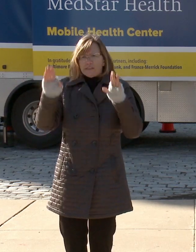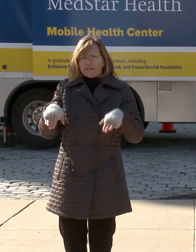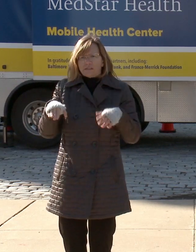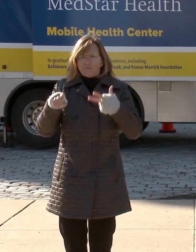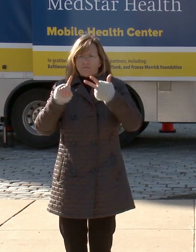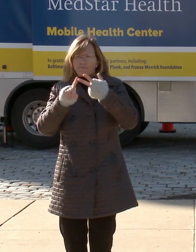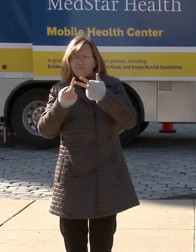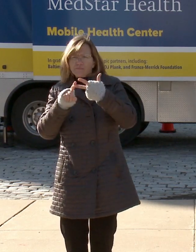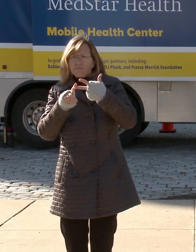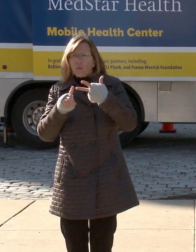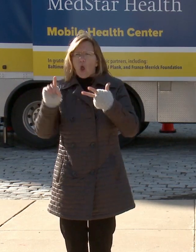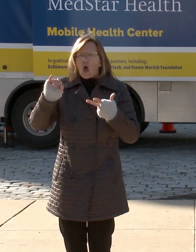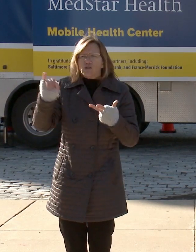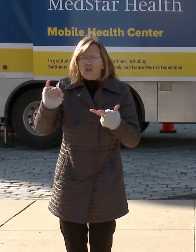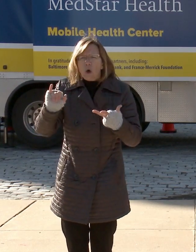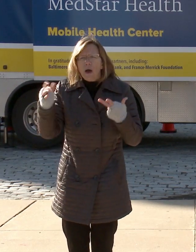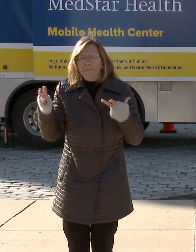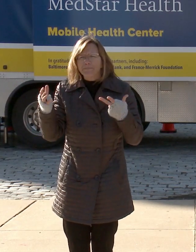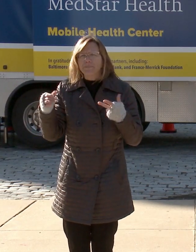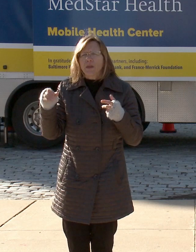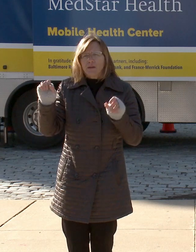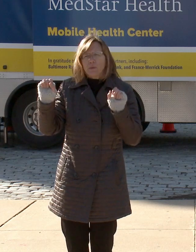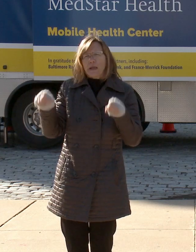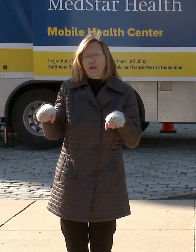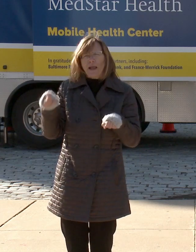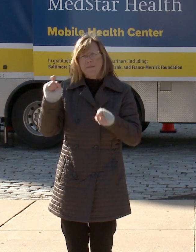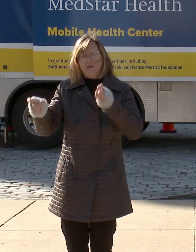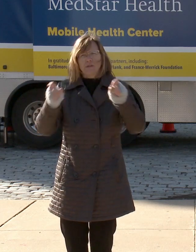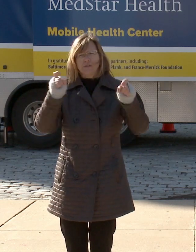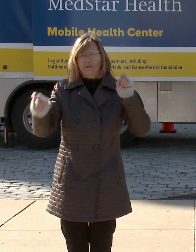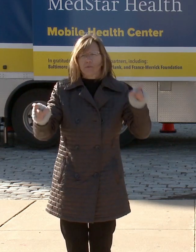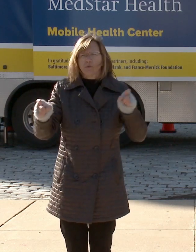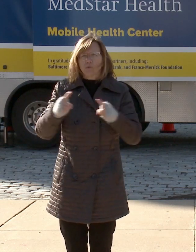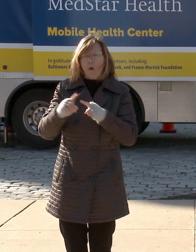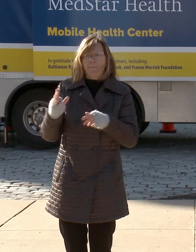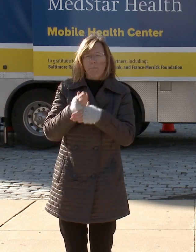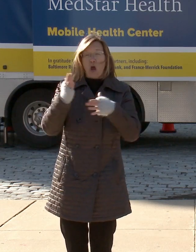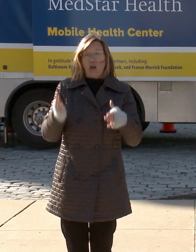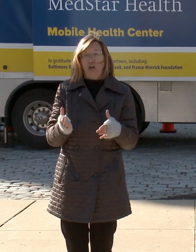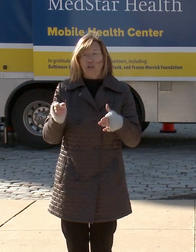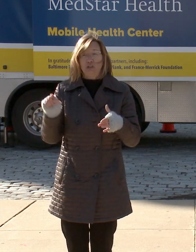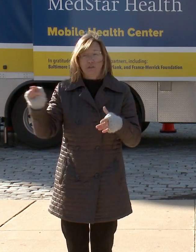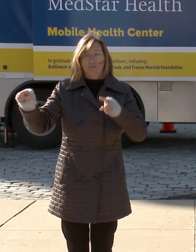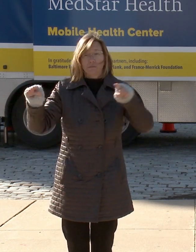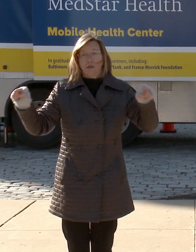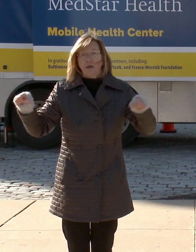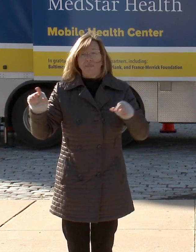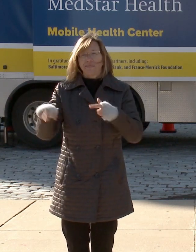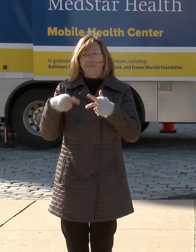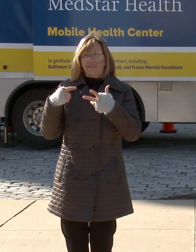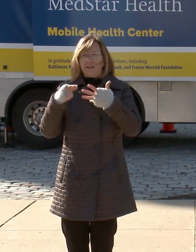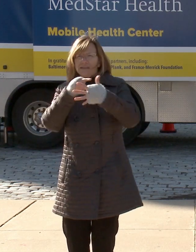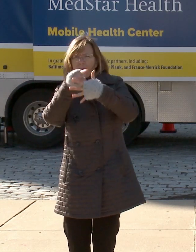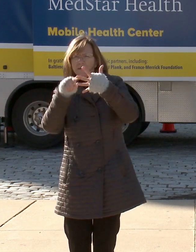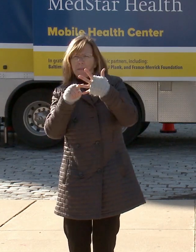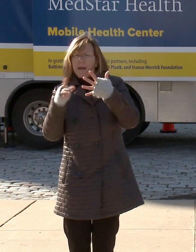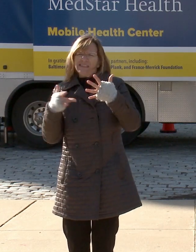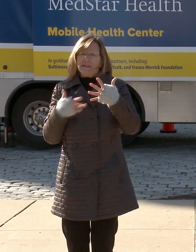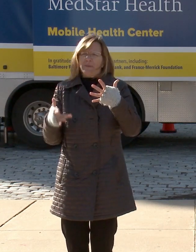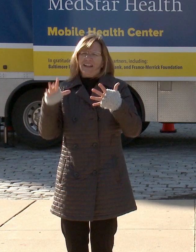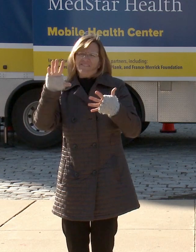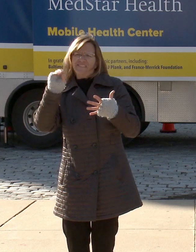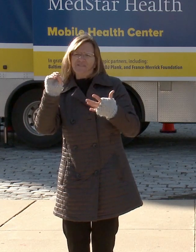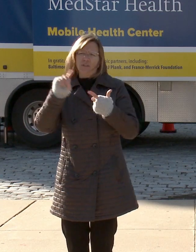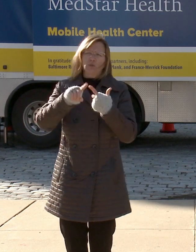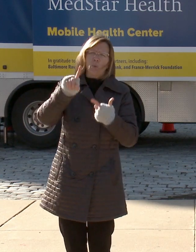notified we're getting from the state, then we're able to allocate to our partners to perform those vaccinations. Again, typically it's been about 50 to 100.